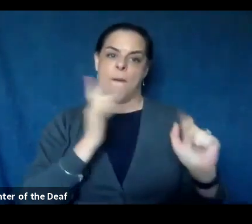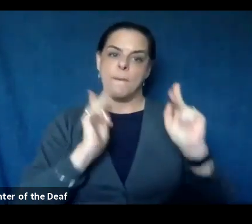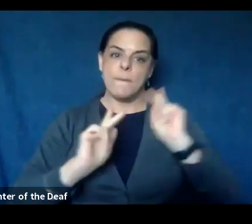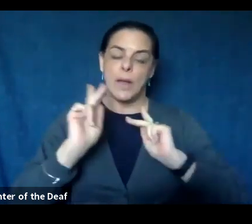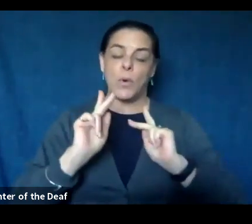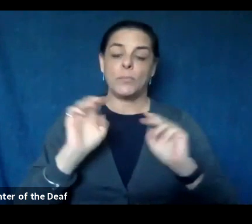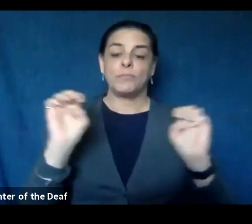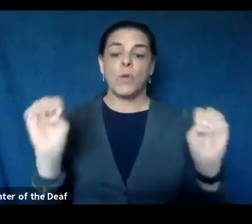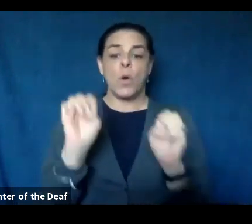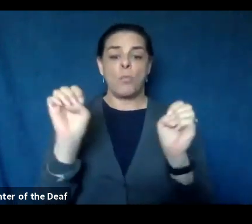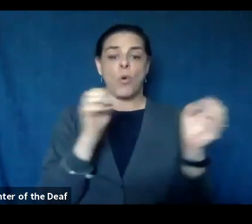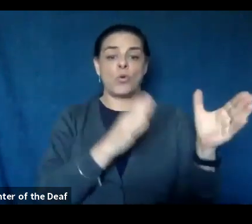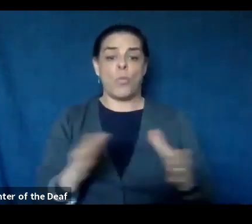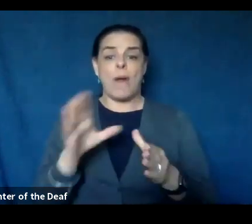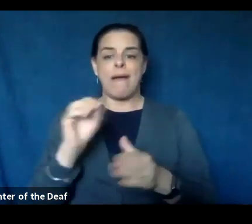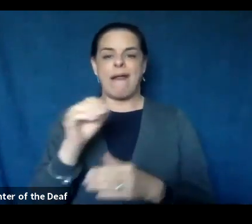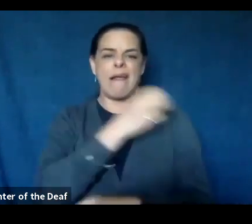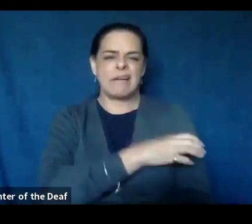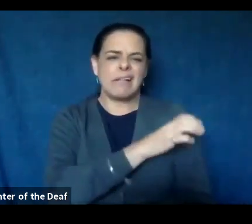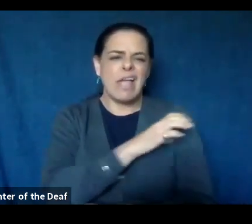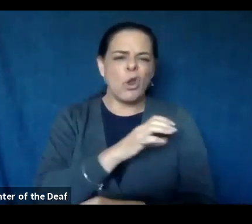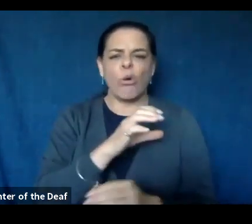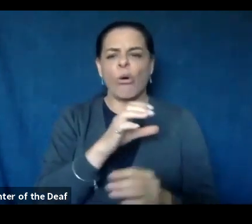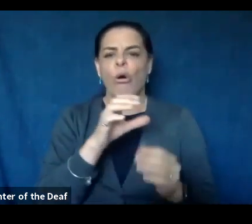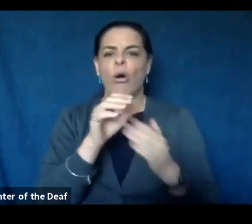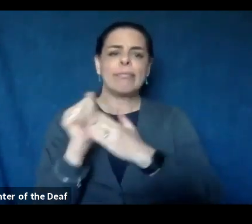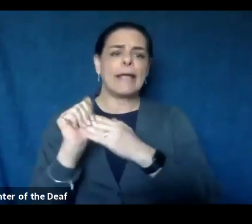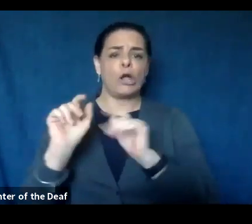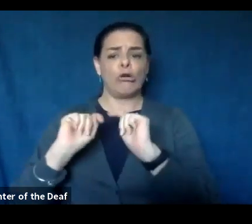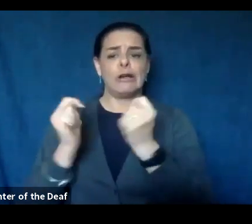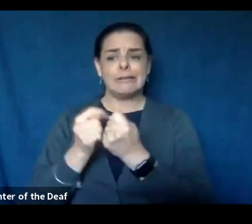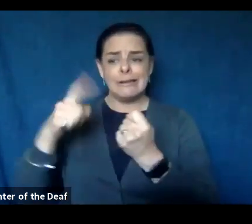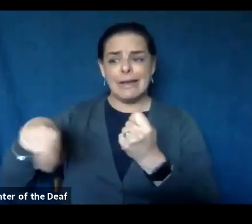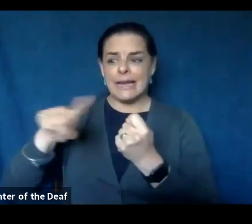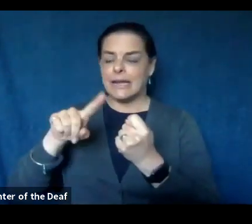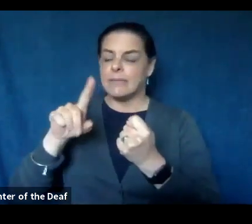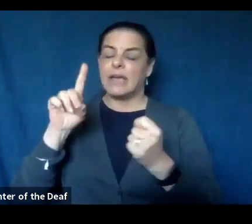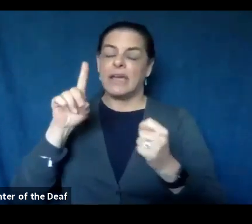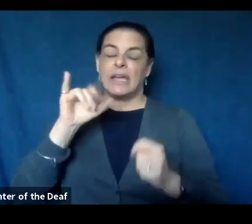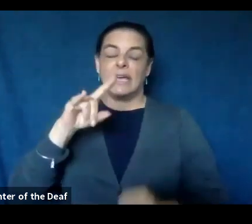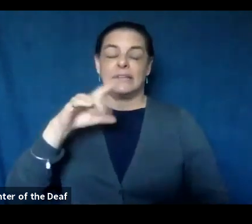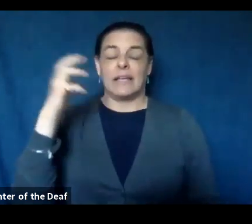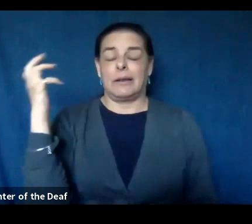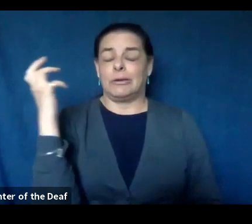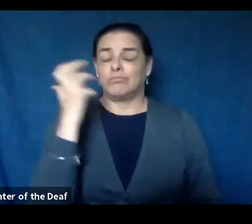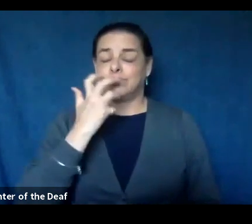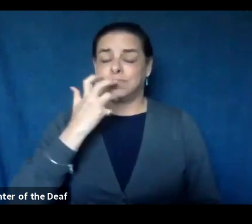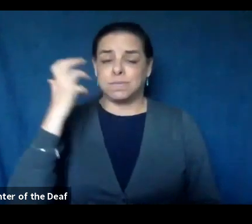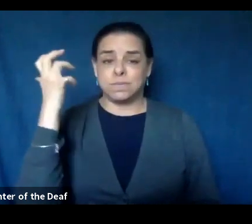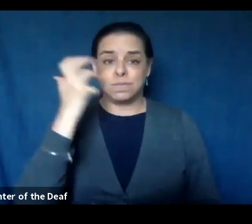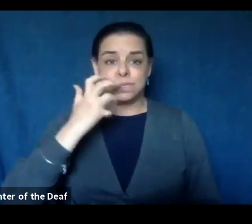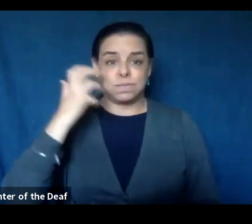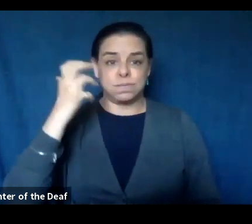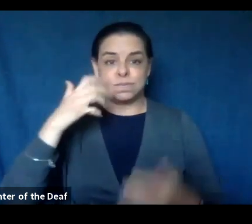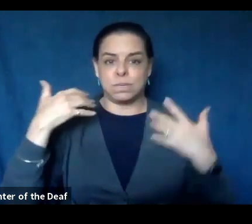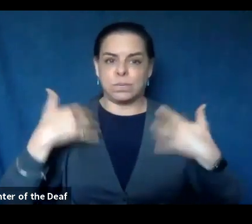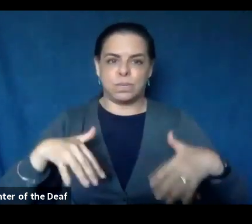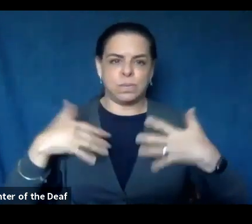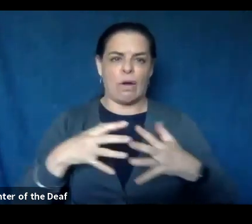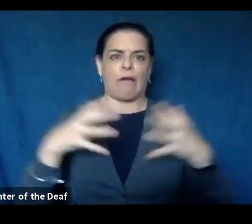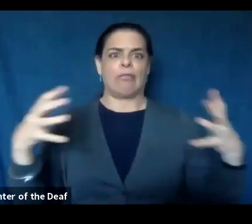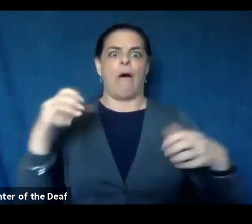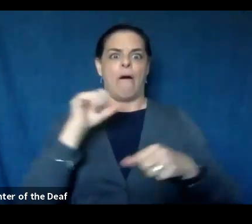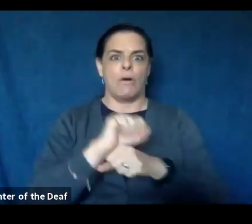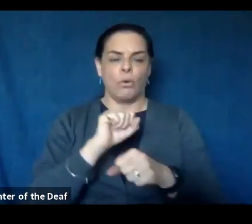our clinical leadership team did a Herculean amount of work to make this happen, to